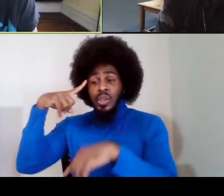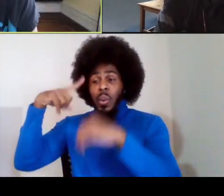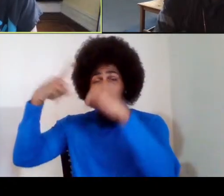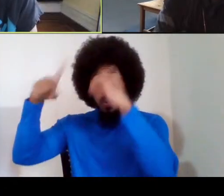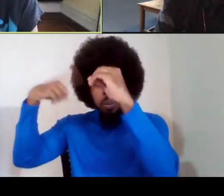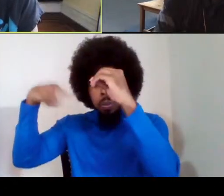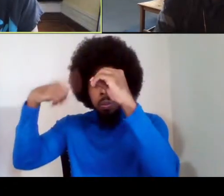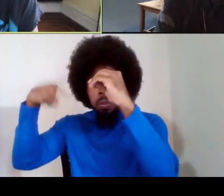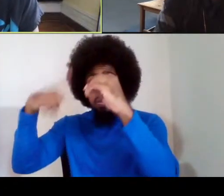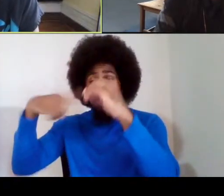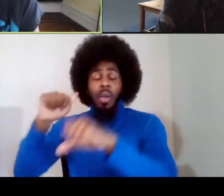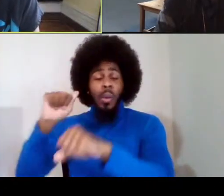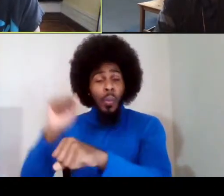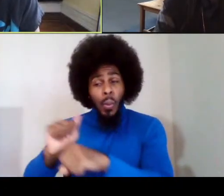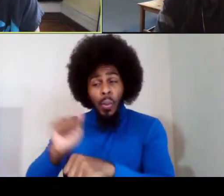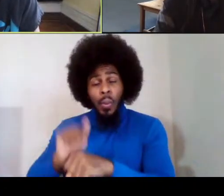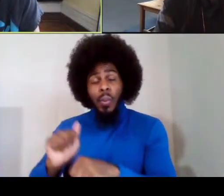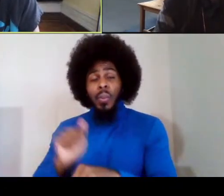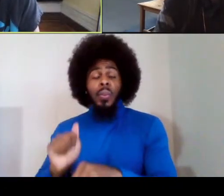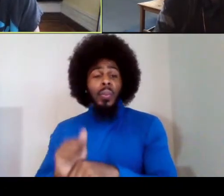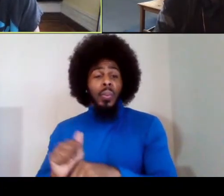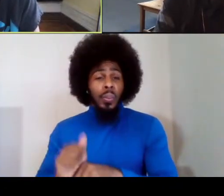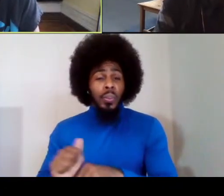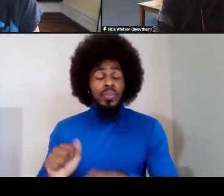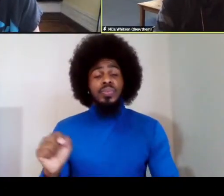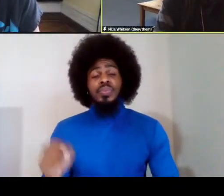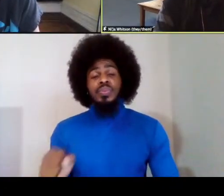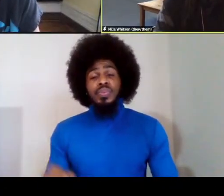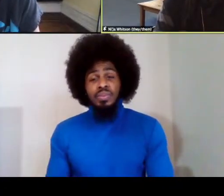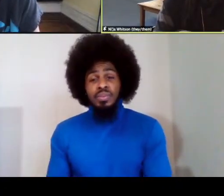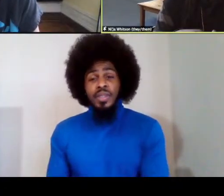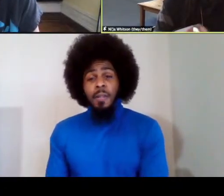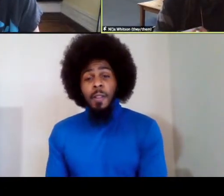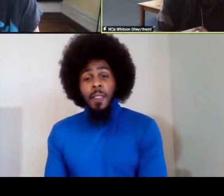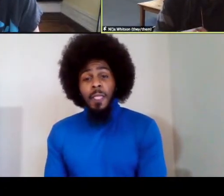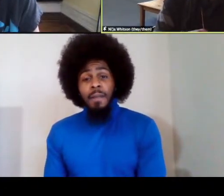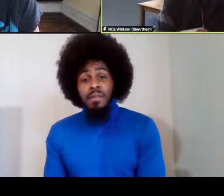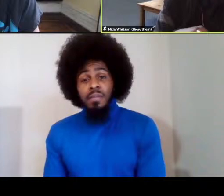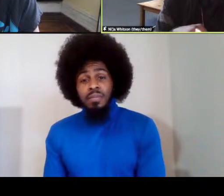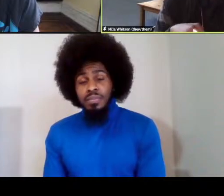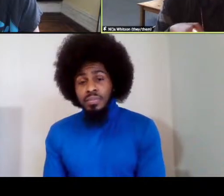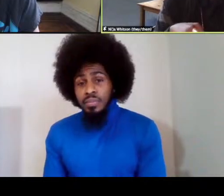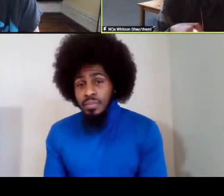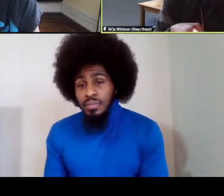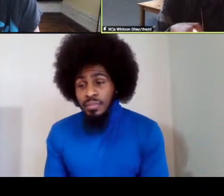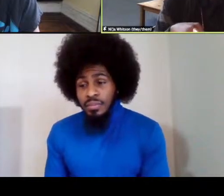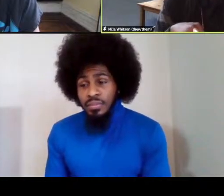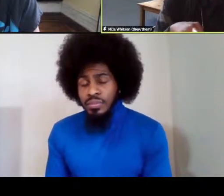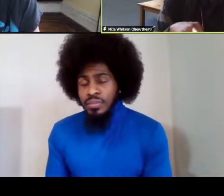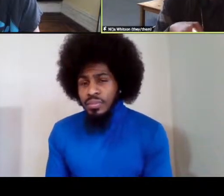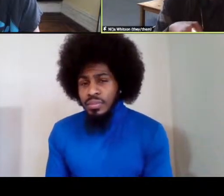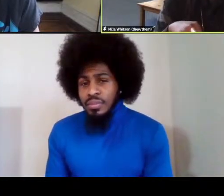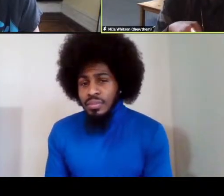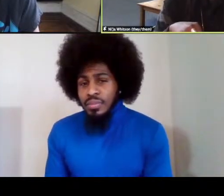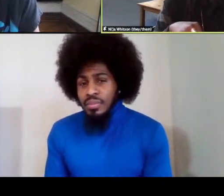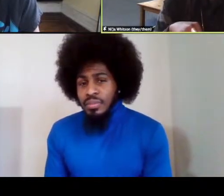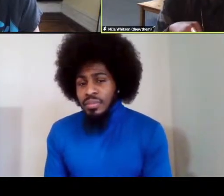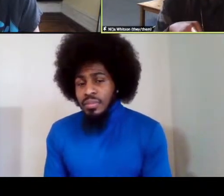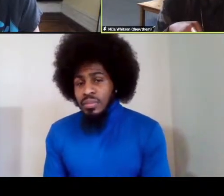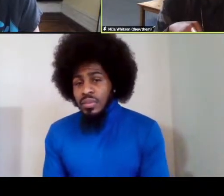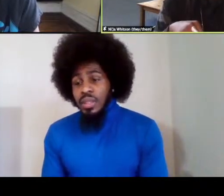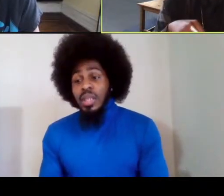with your friends is fun. So we're in the middle of a Polaroid. anything at this time is